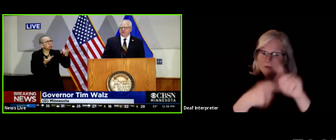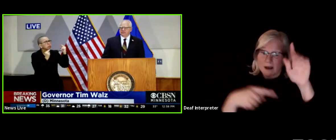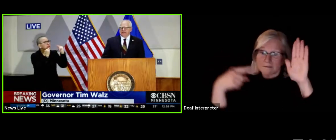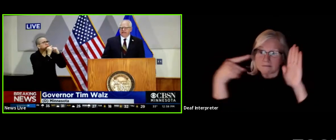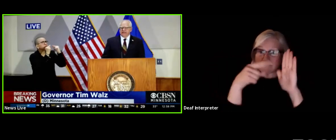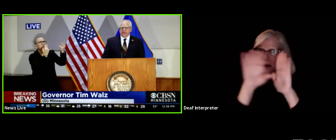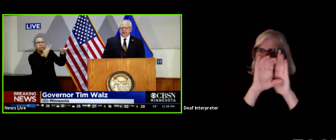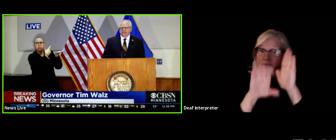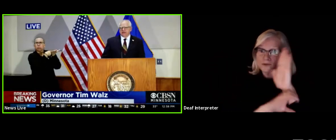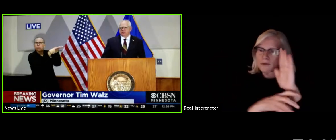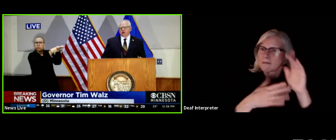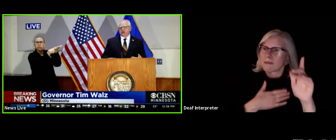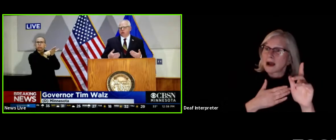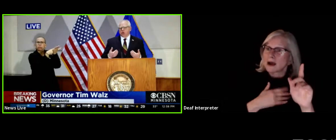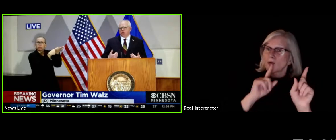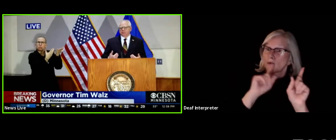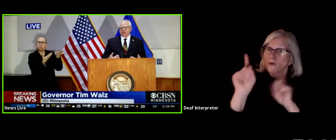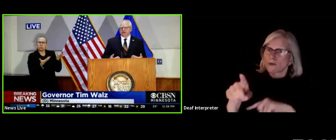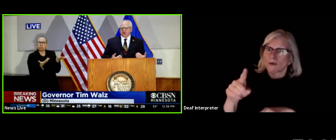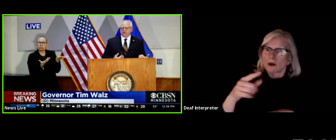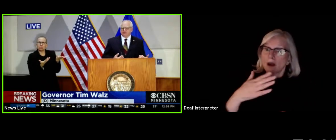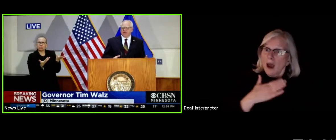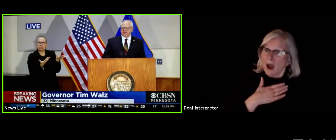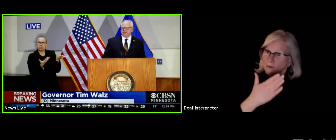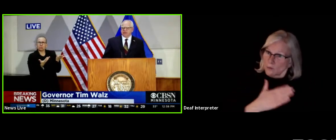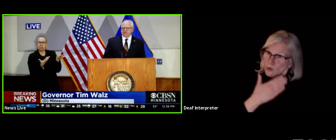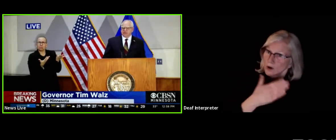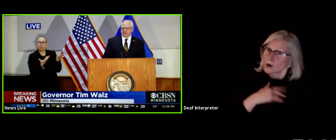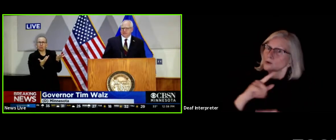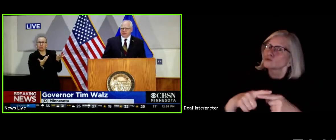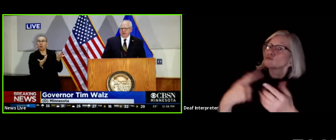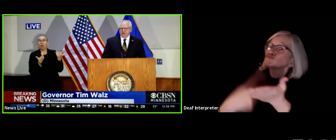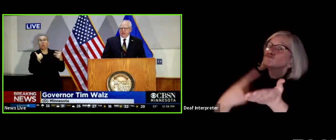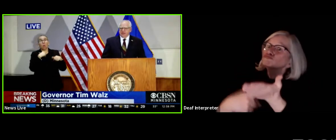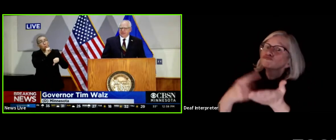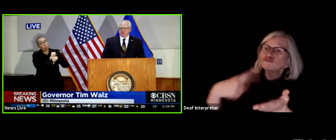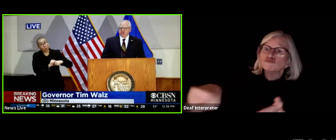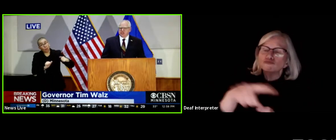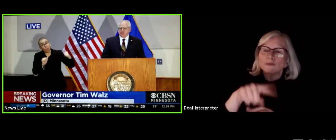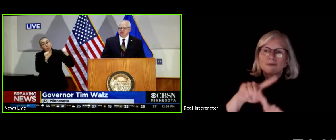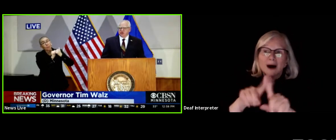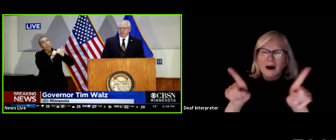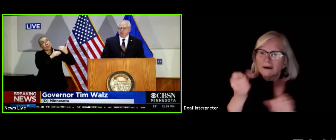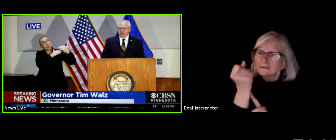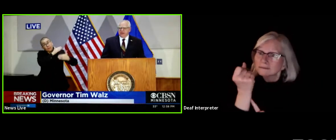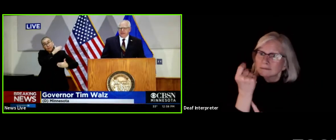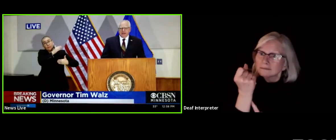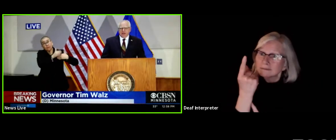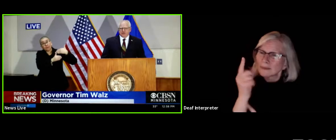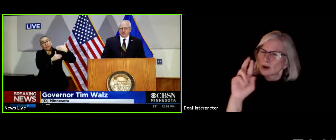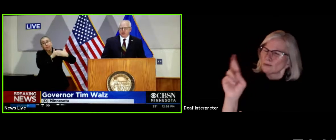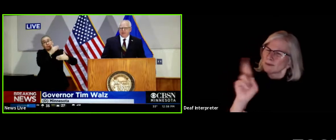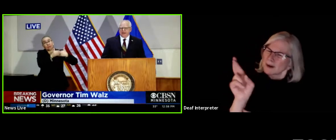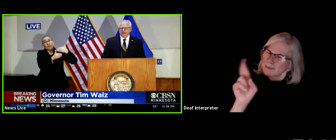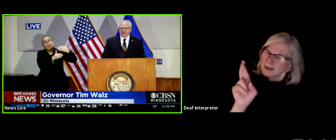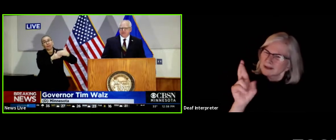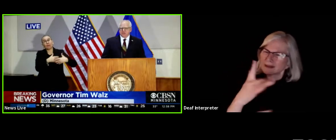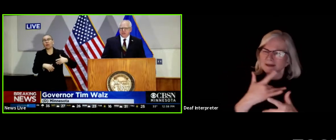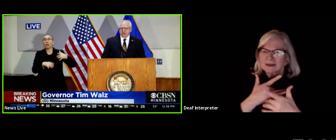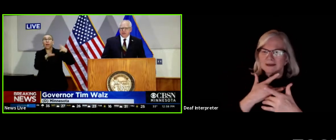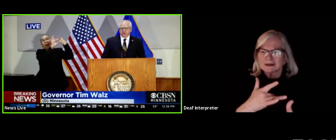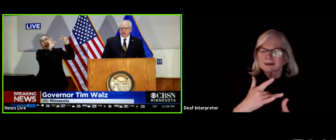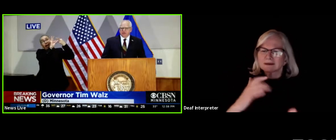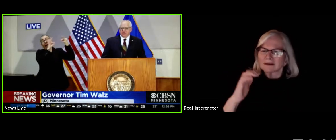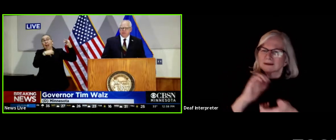as we've seen, instead of trying to work with me and trying to find some of these things, it's just easier to complain. And I'll still come back to